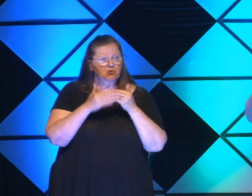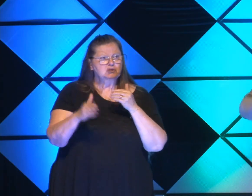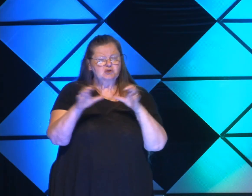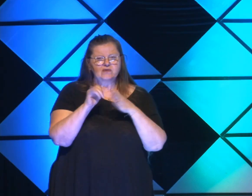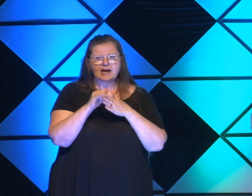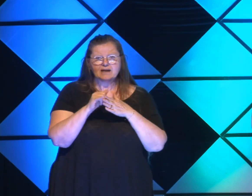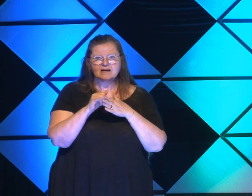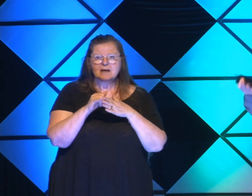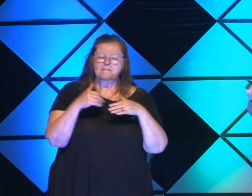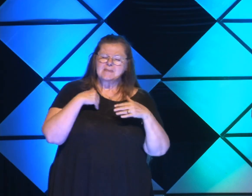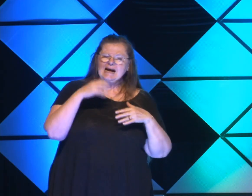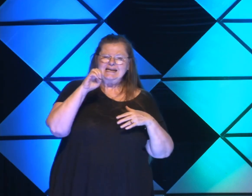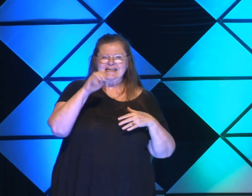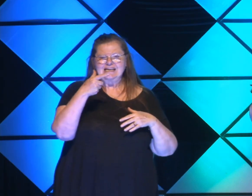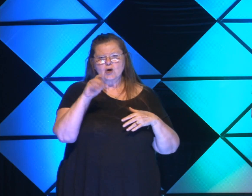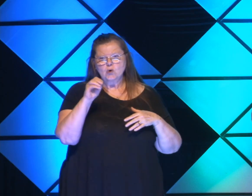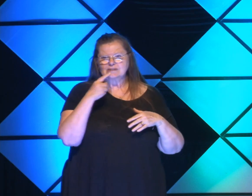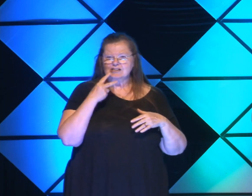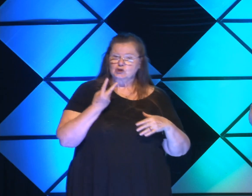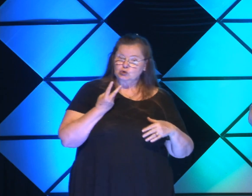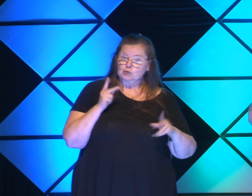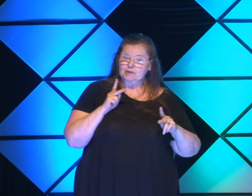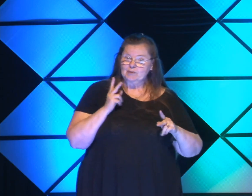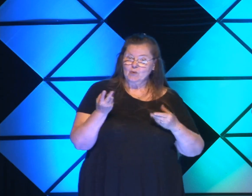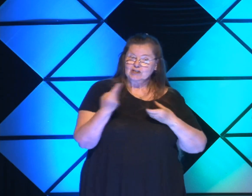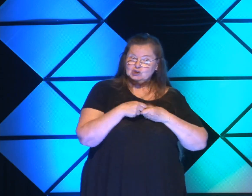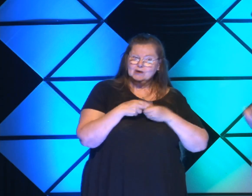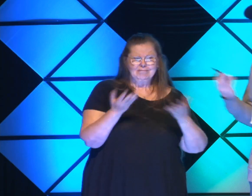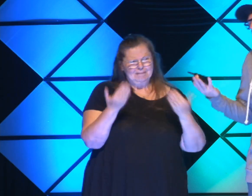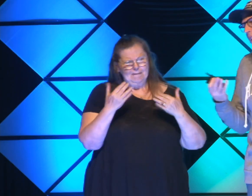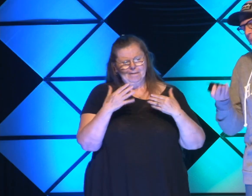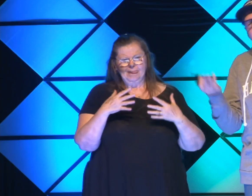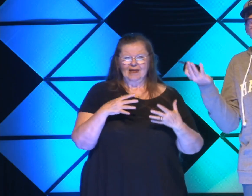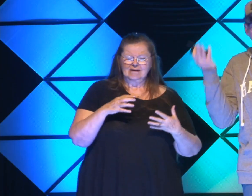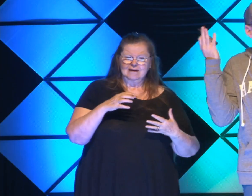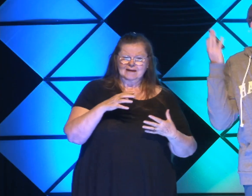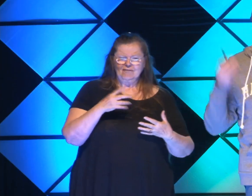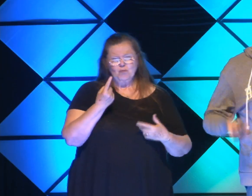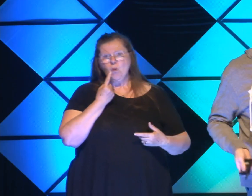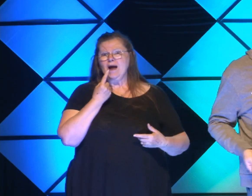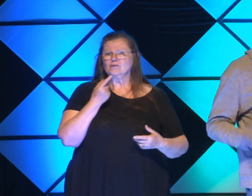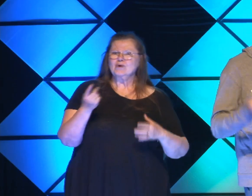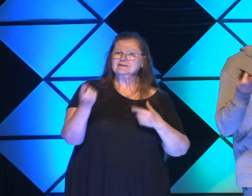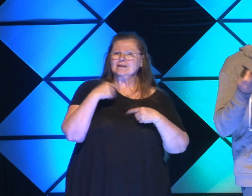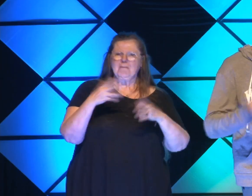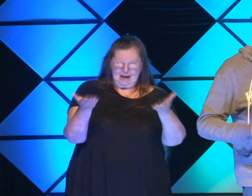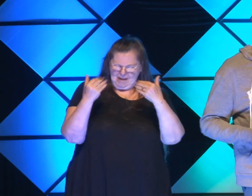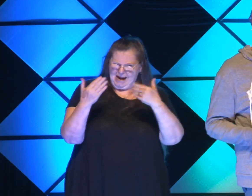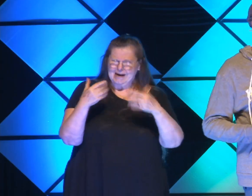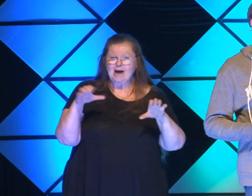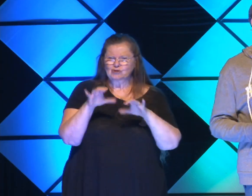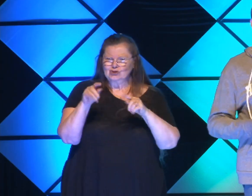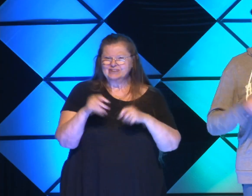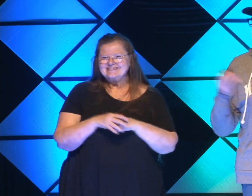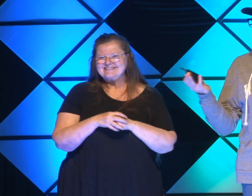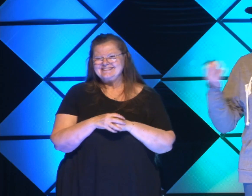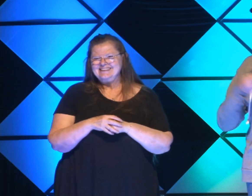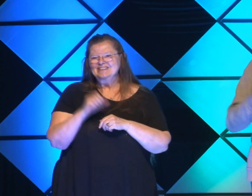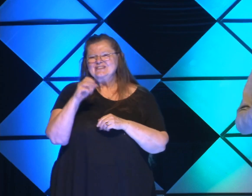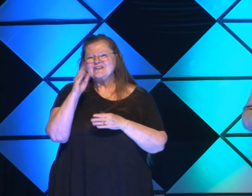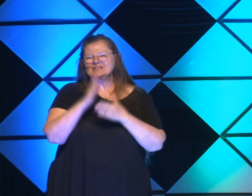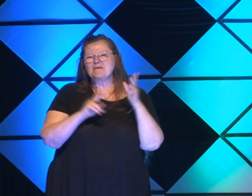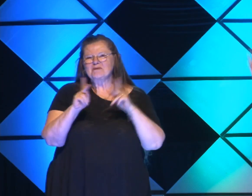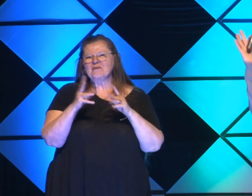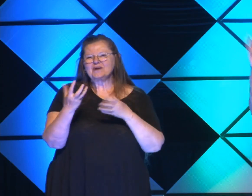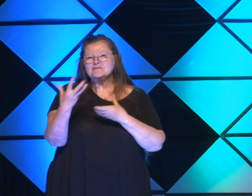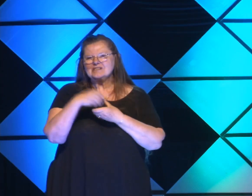My fragile ego says 2 people. If 2 people want to come, if 1 wants to come, who am I kidding? I'll do it, right? So if there's some folks that